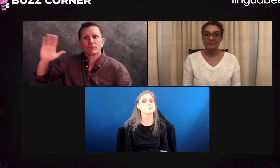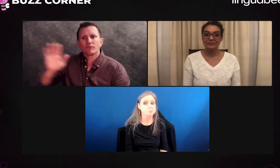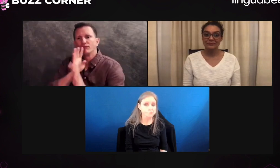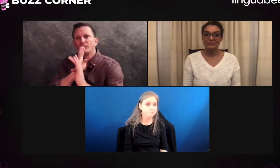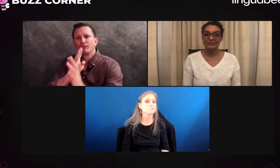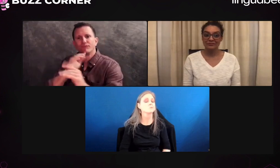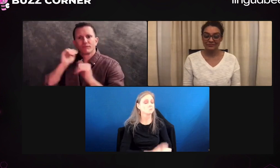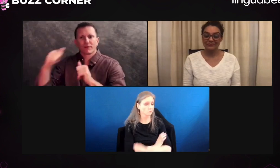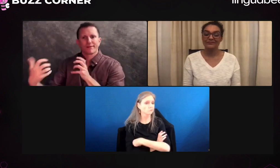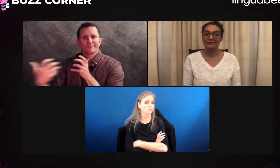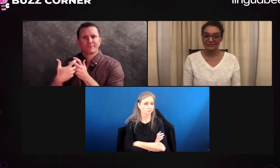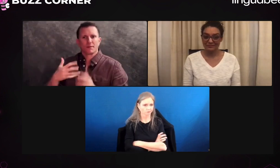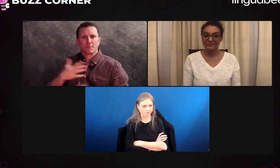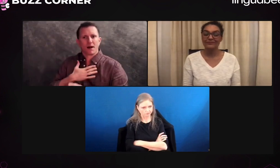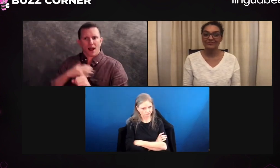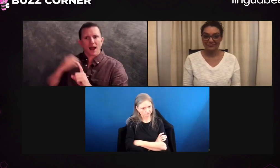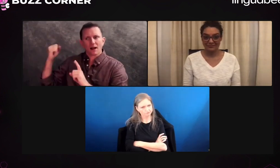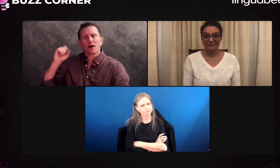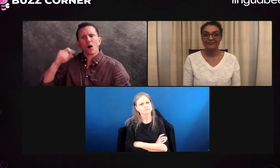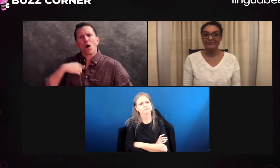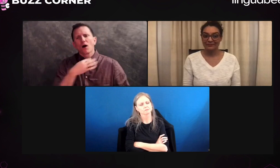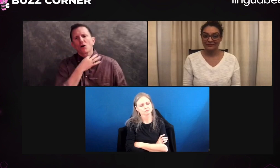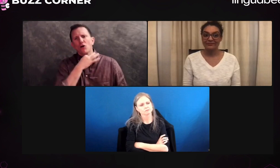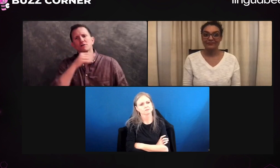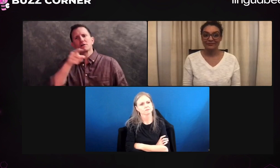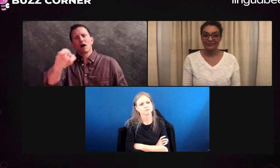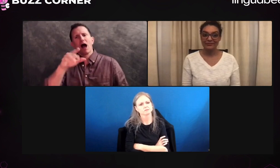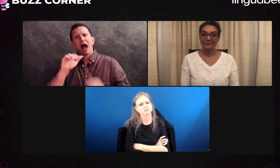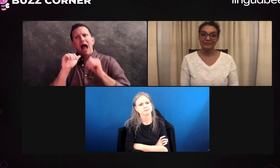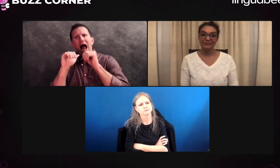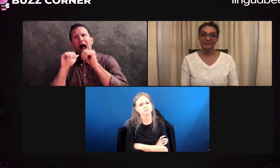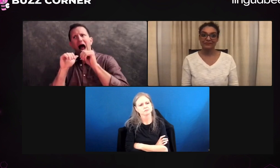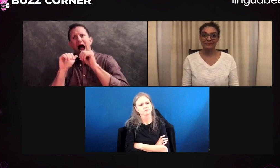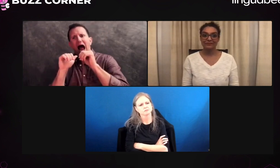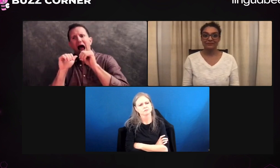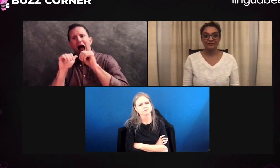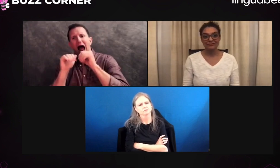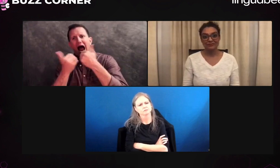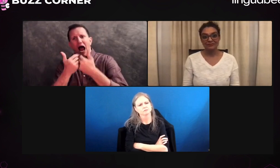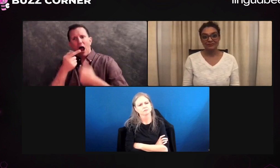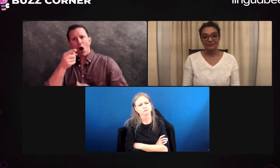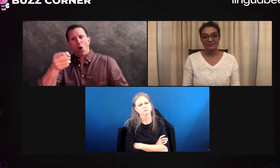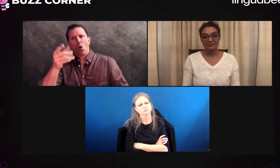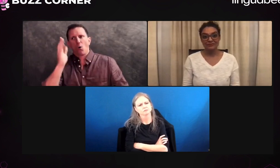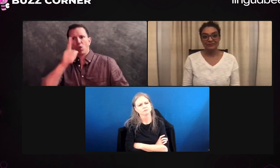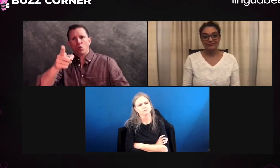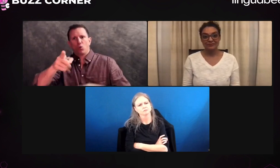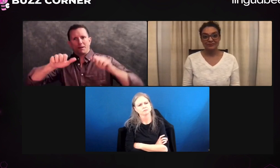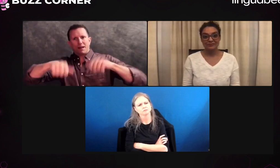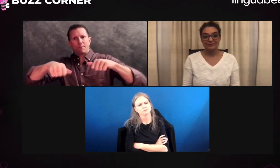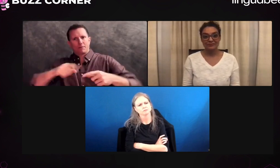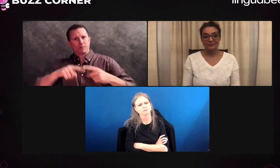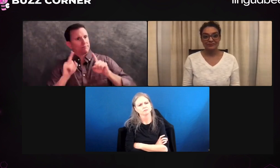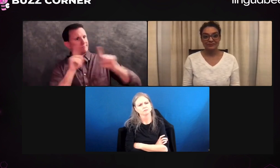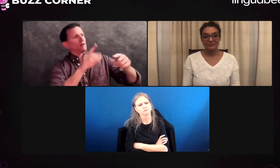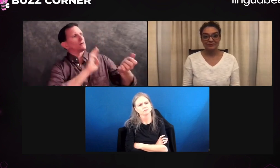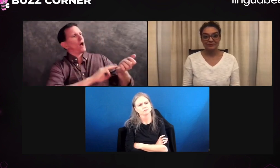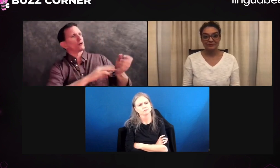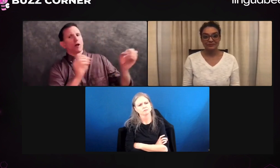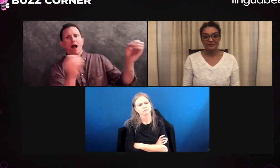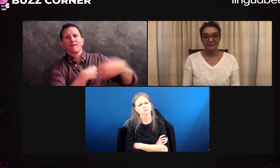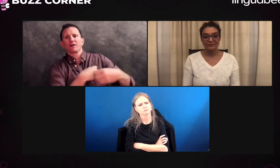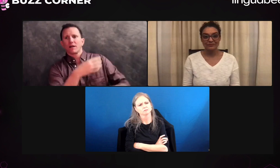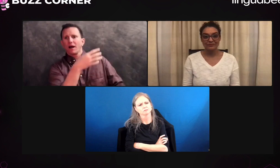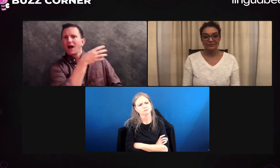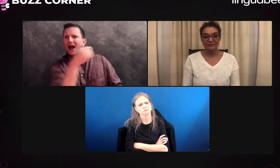of the interpreters that we're working with. And I make sure that they match my needs in those settings when I'm getting those appointments set up.